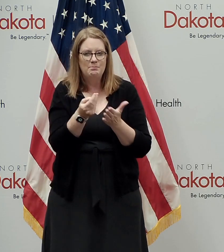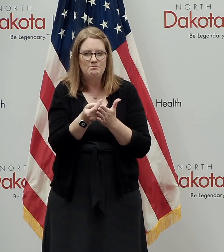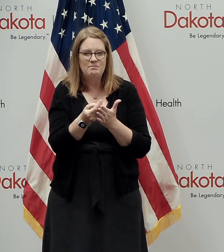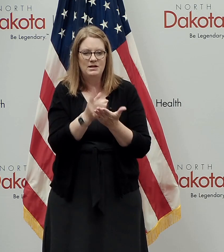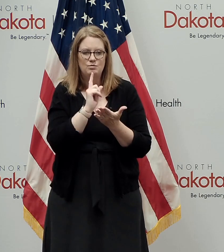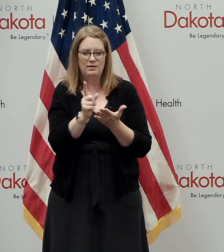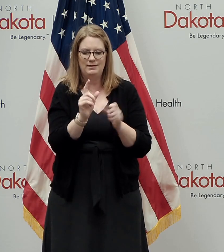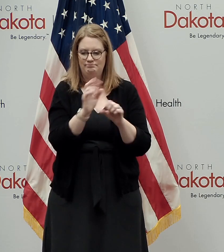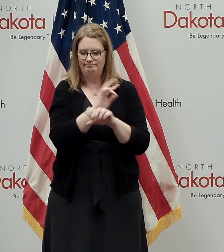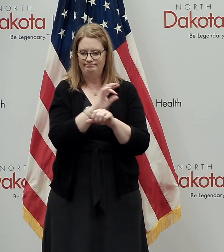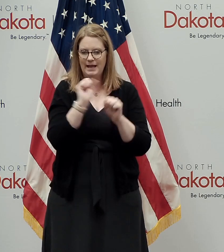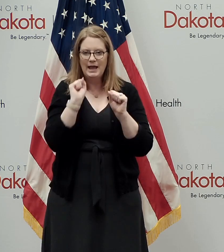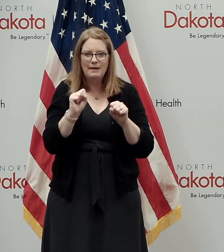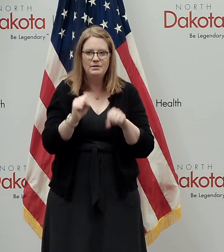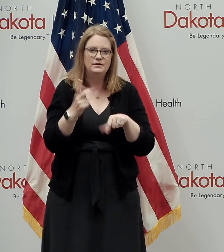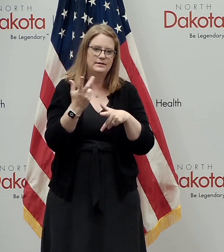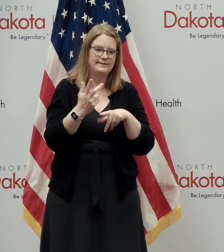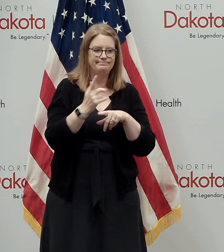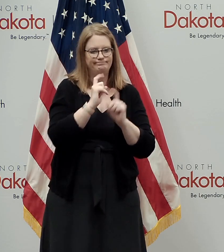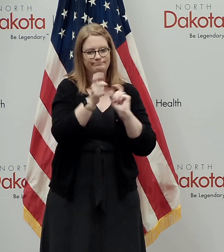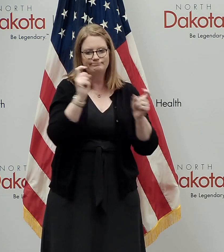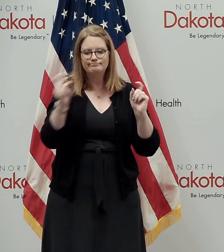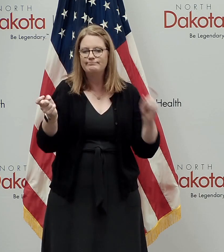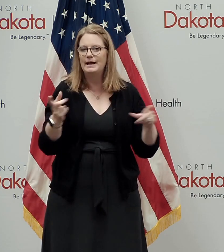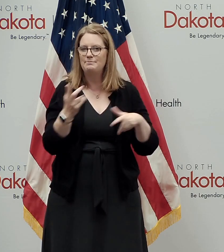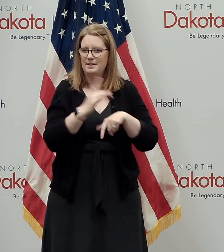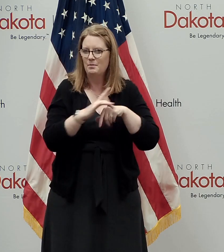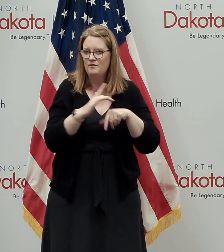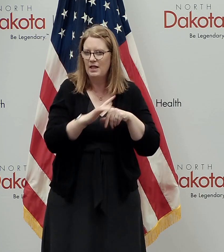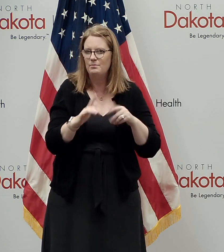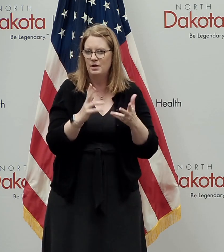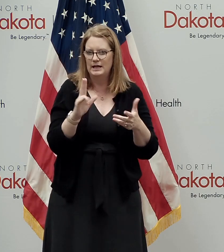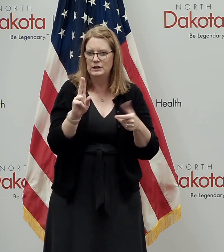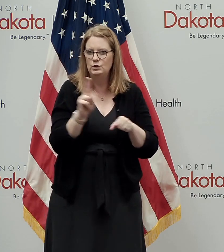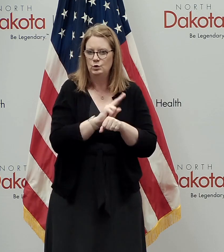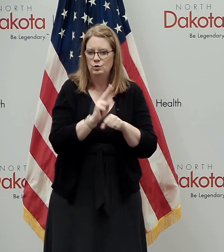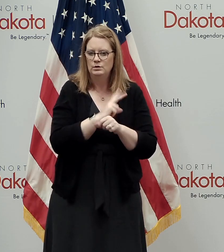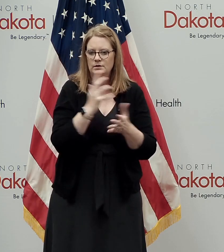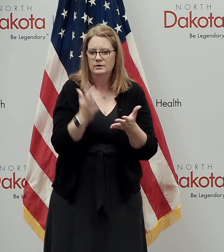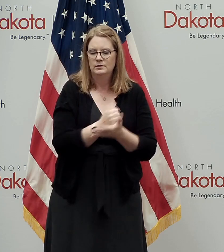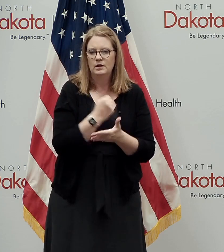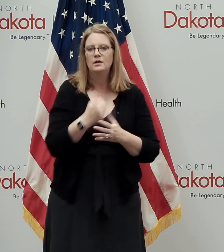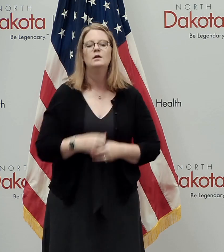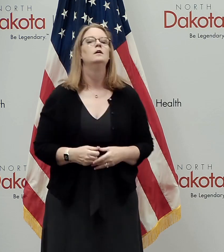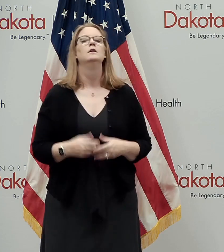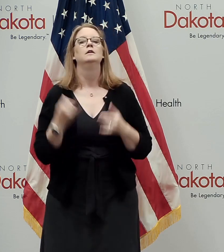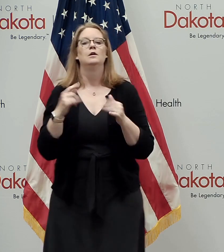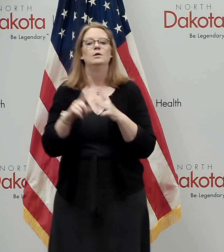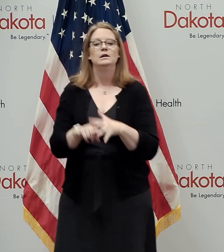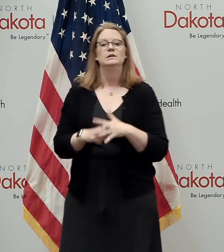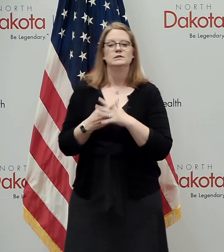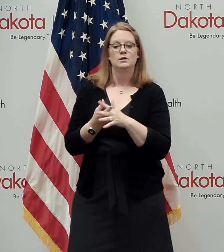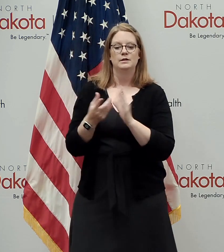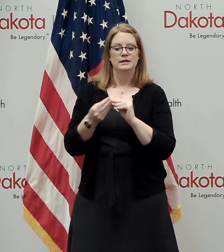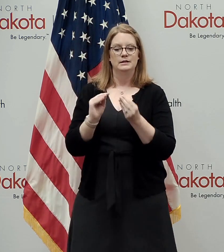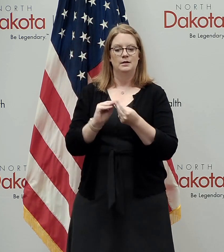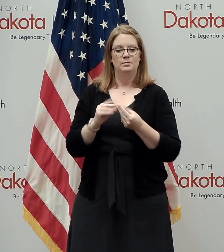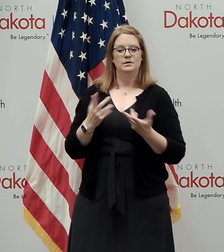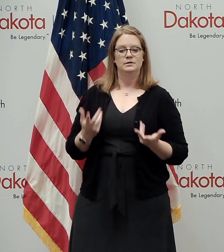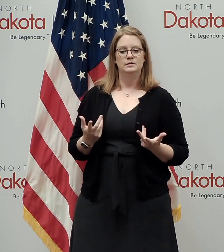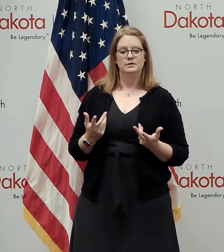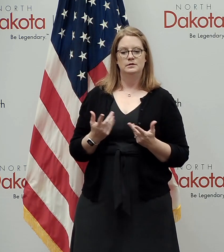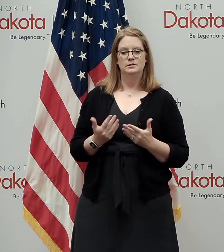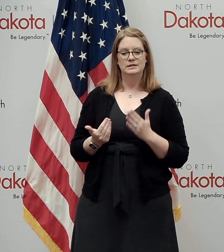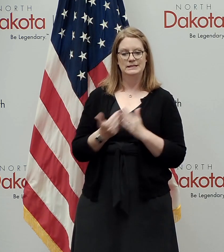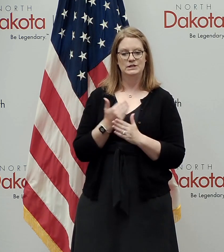of the federal response. Getting into the numbers, which we normally do, we want to start off with a